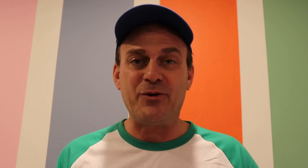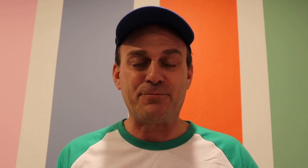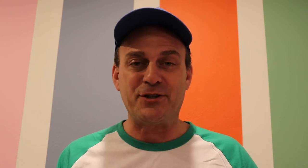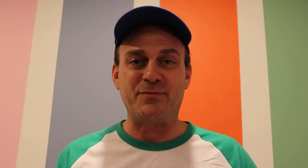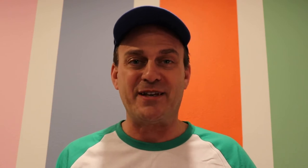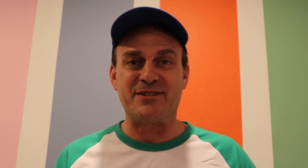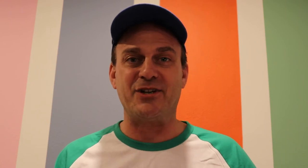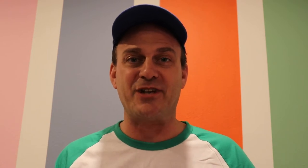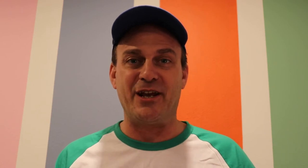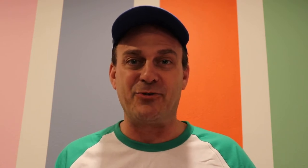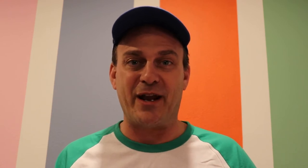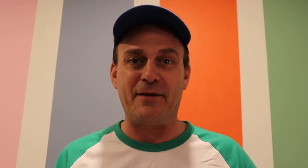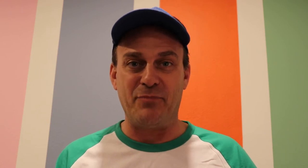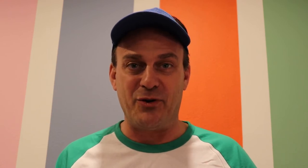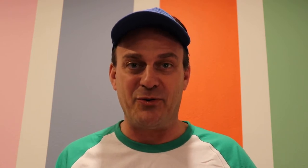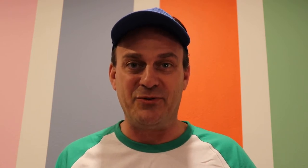always puts me in such a great mood.